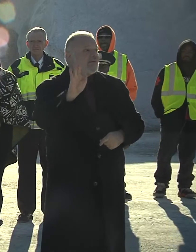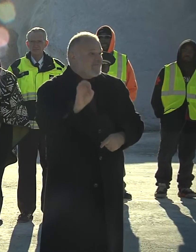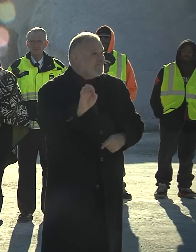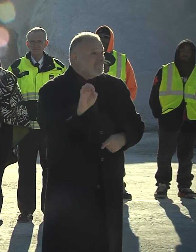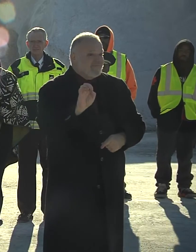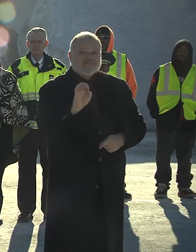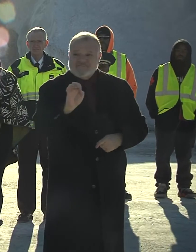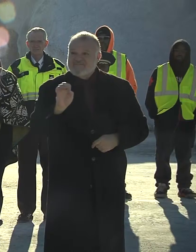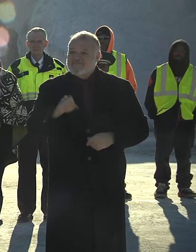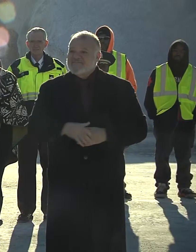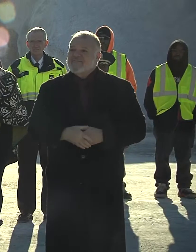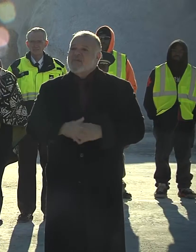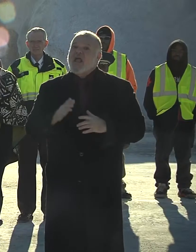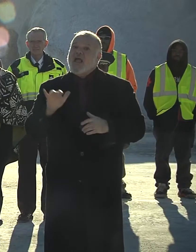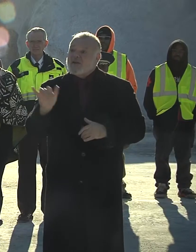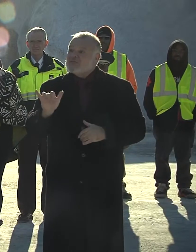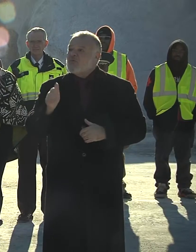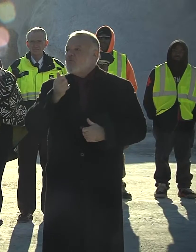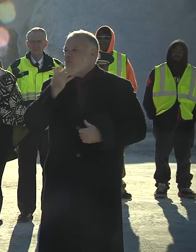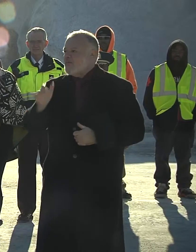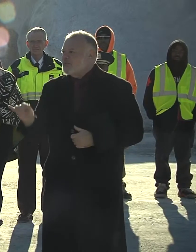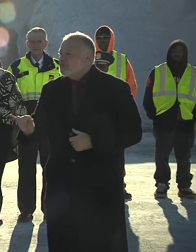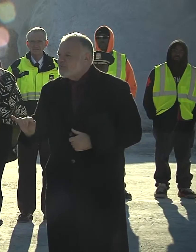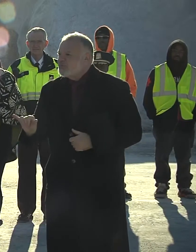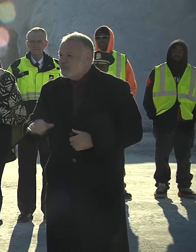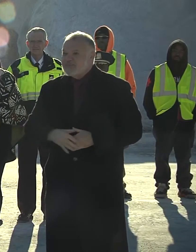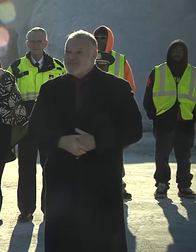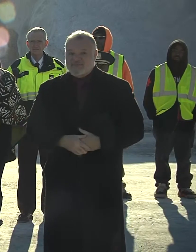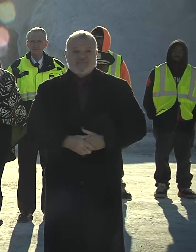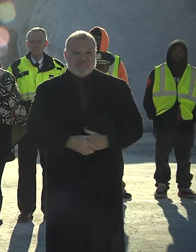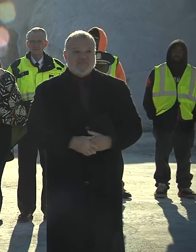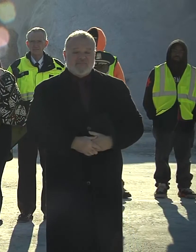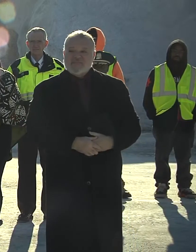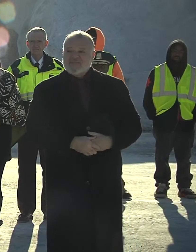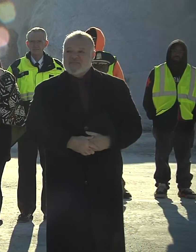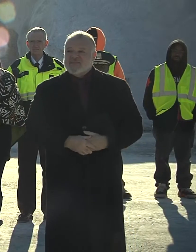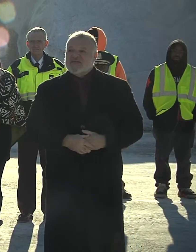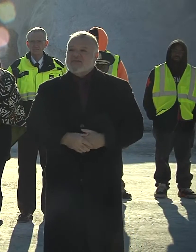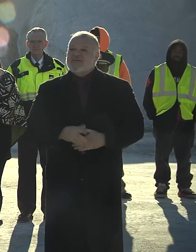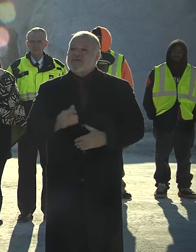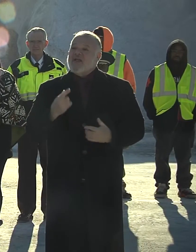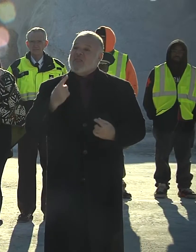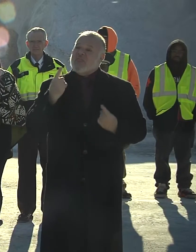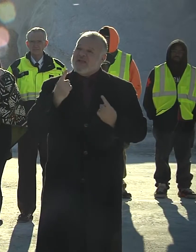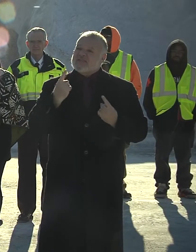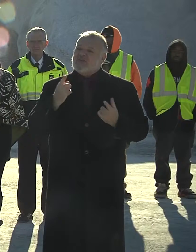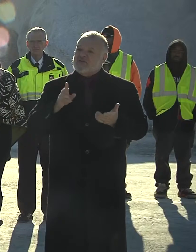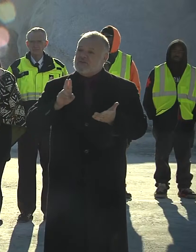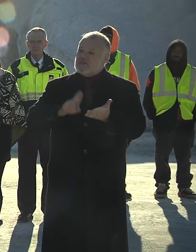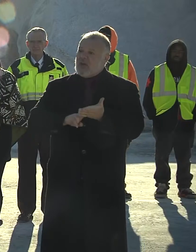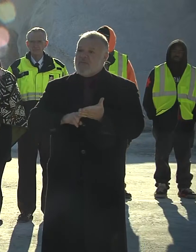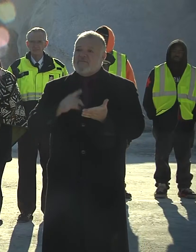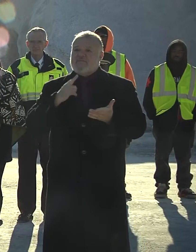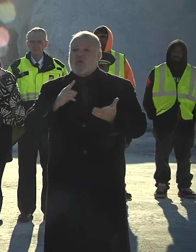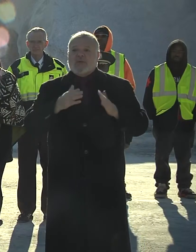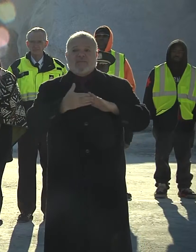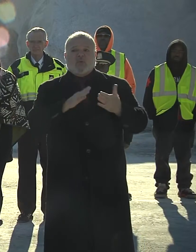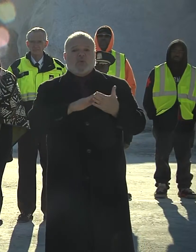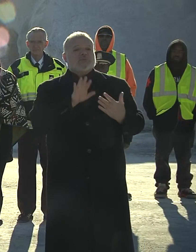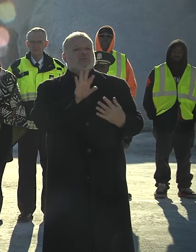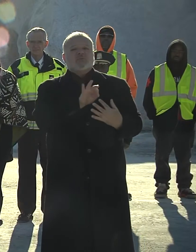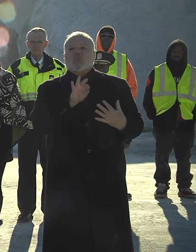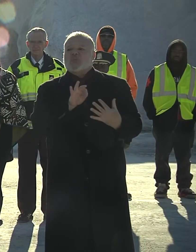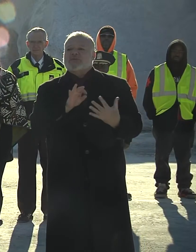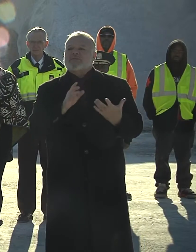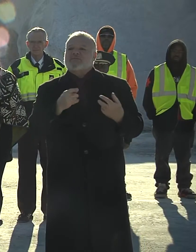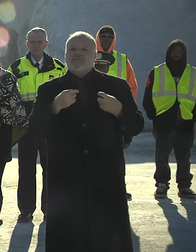the cost of heat increases this winter, we're also encouraging everyone to consider signing up for our Community Choice Electricity Program, which is not only